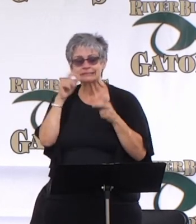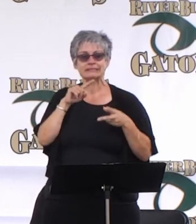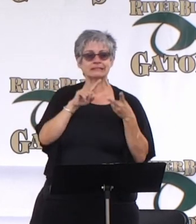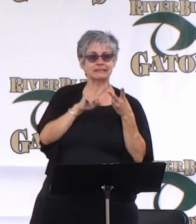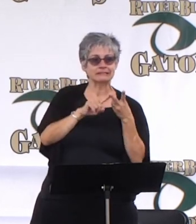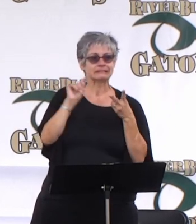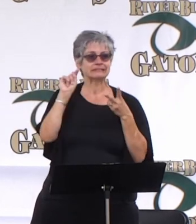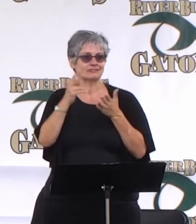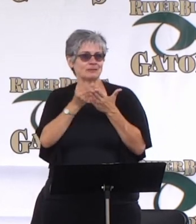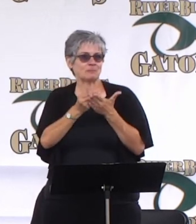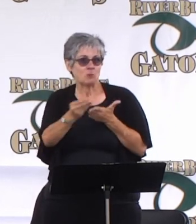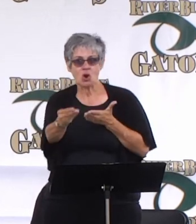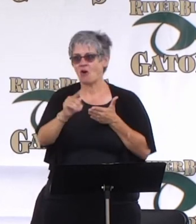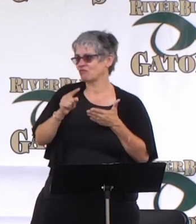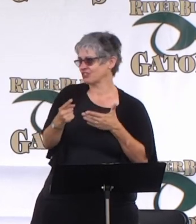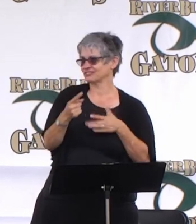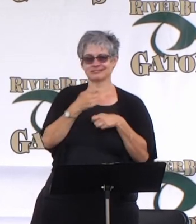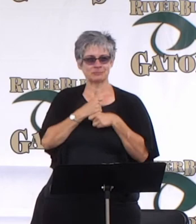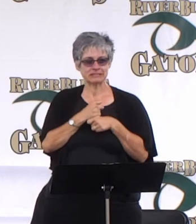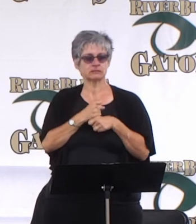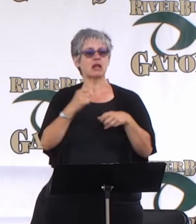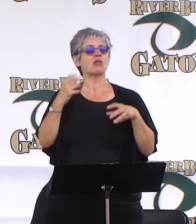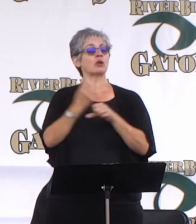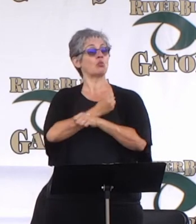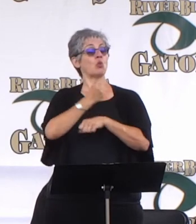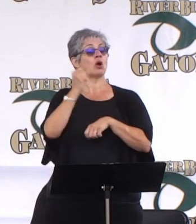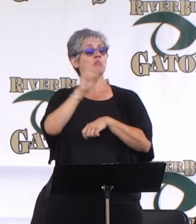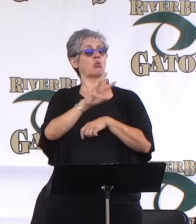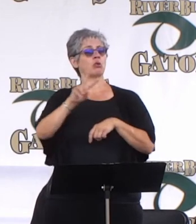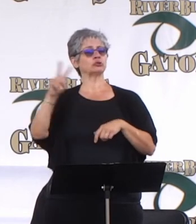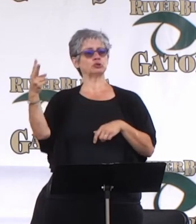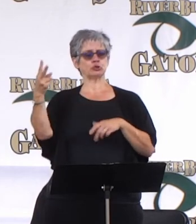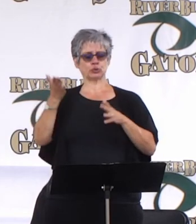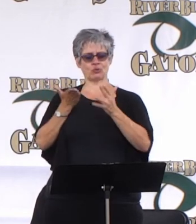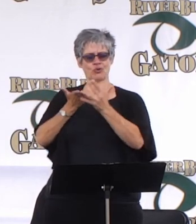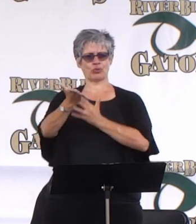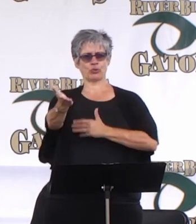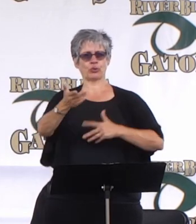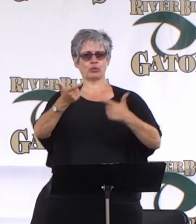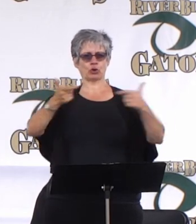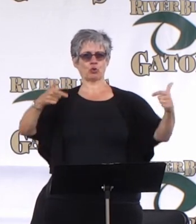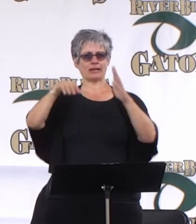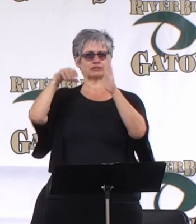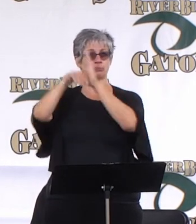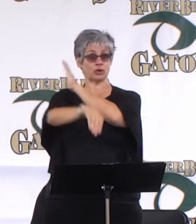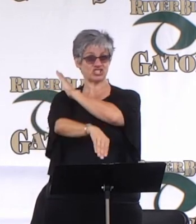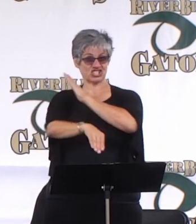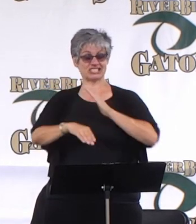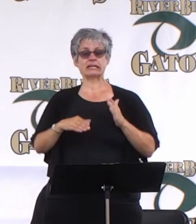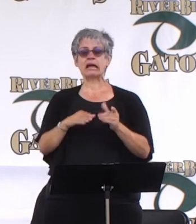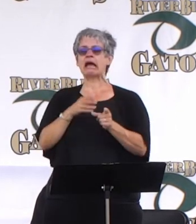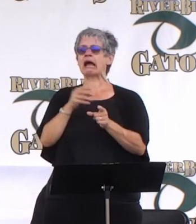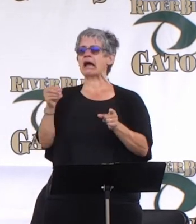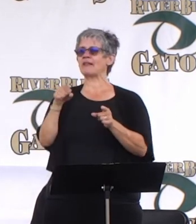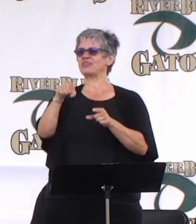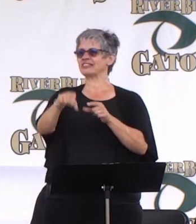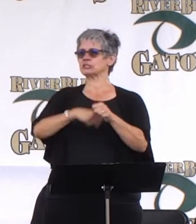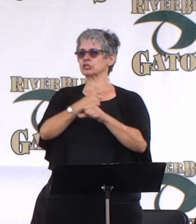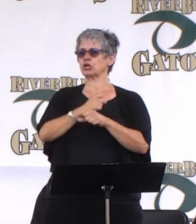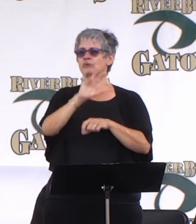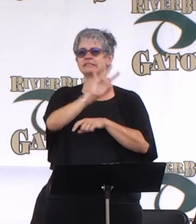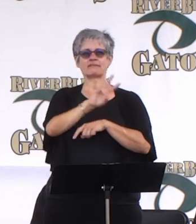Depression. They won World War II. And in fact, this year commemorates the 77th anniversary of D-Day, where